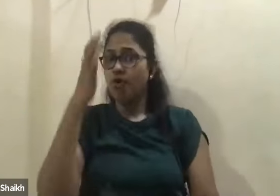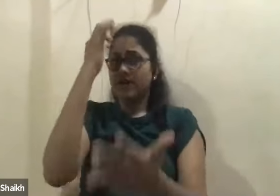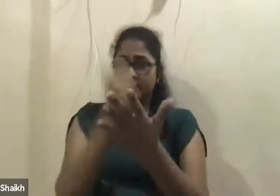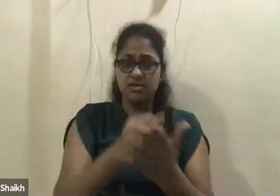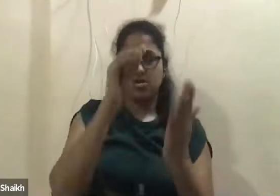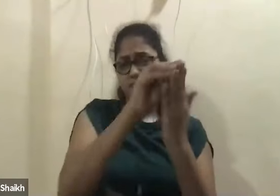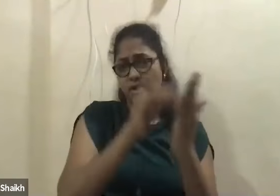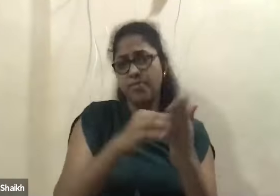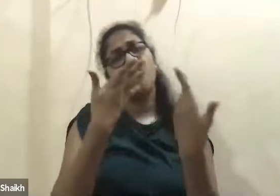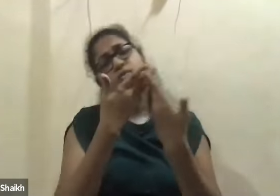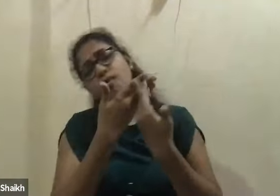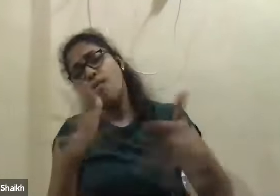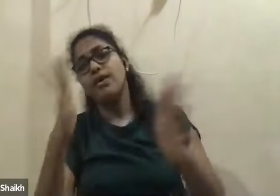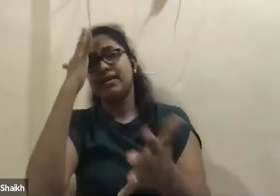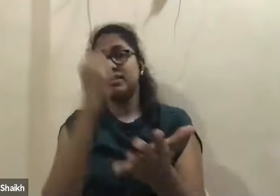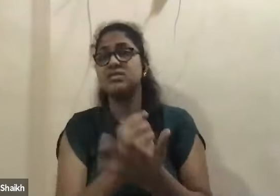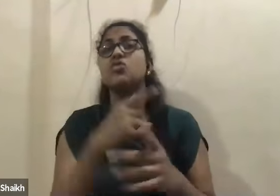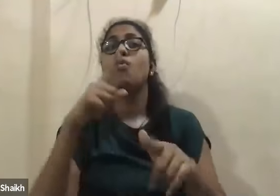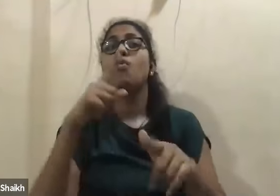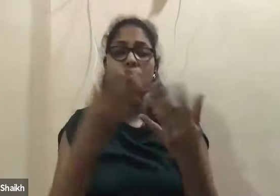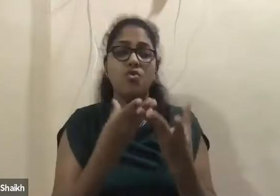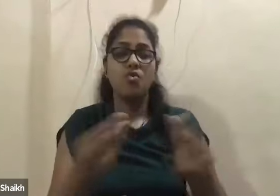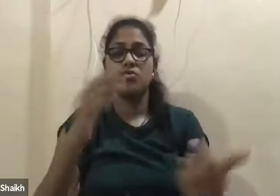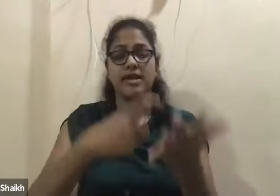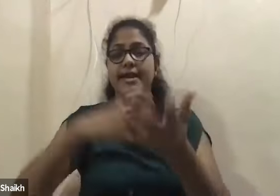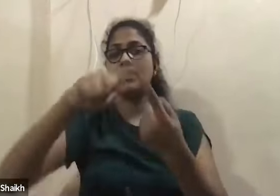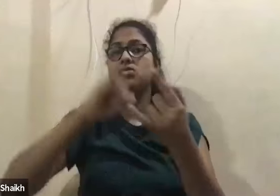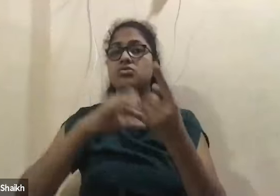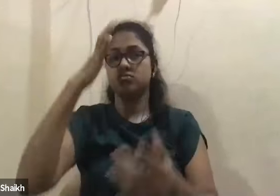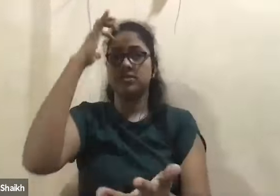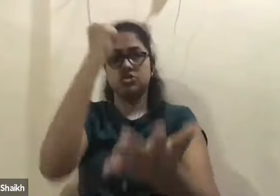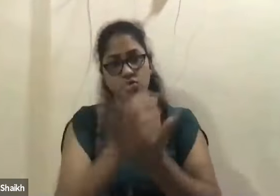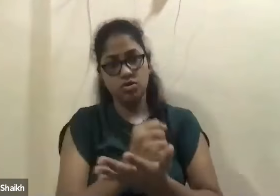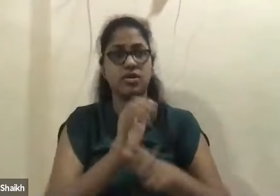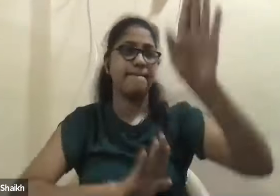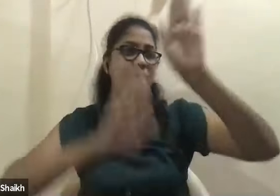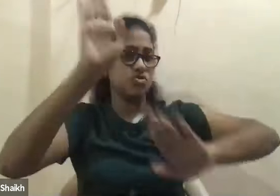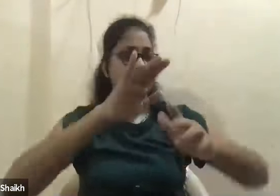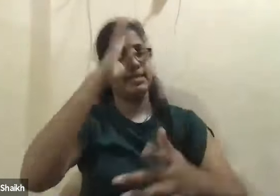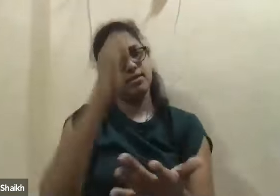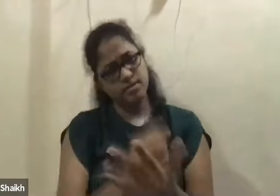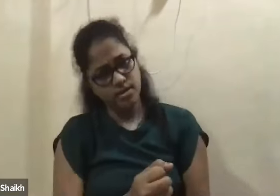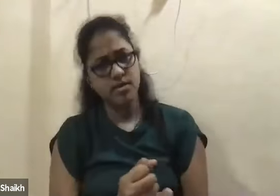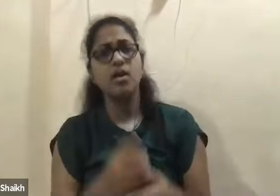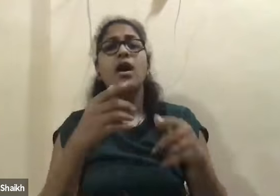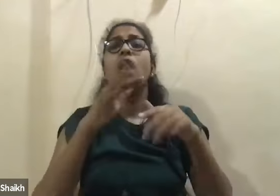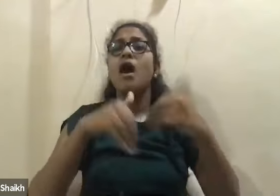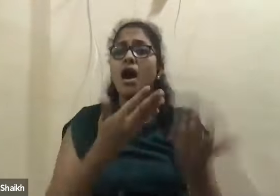decisions have to be taken by way of resolution, a majority. Right? So in that case, it can be done by circulation. Like all these trusts,